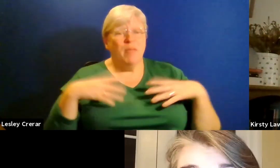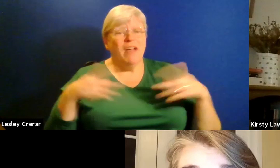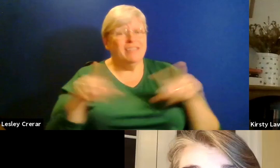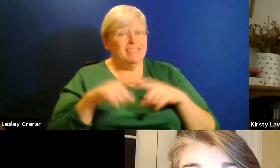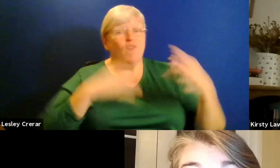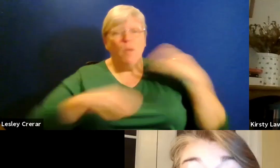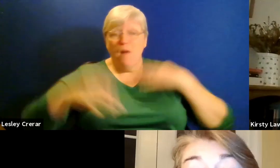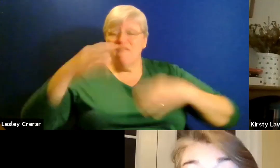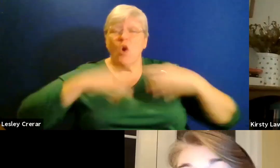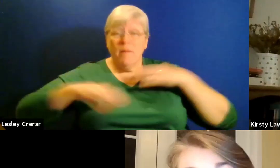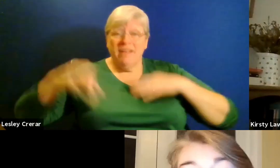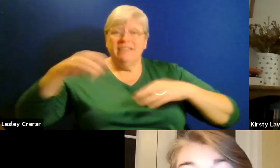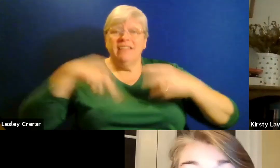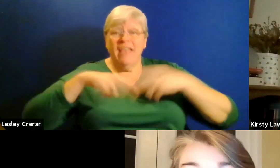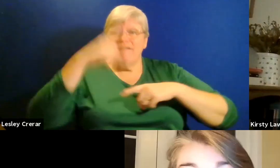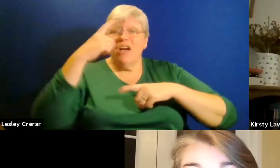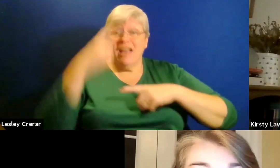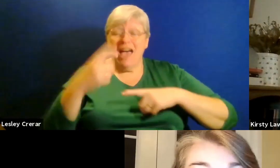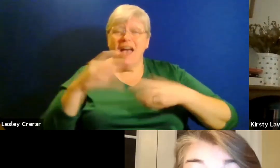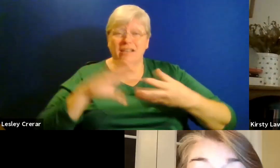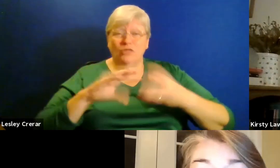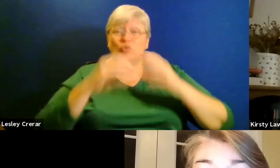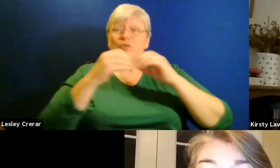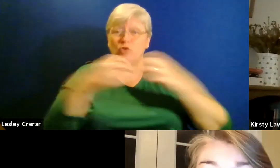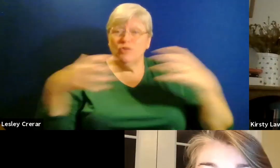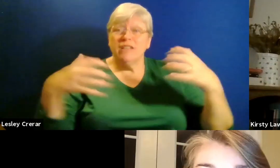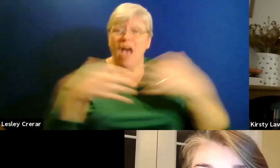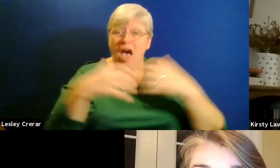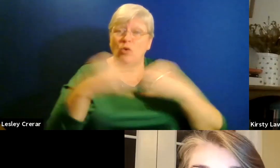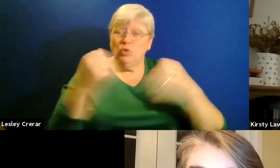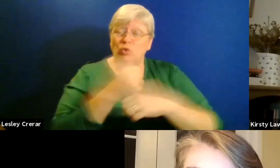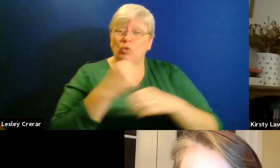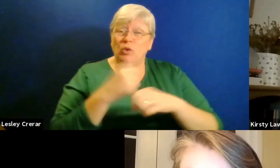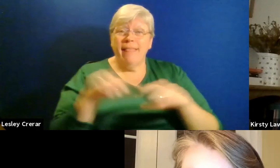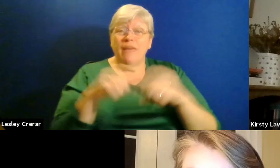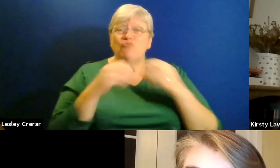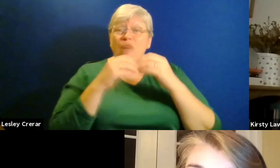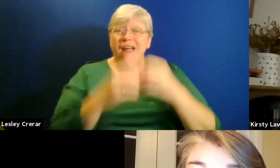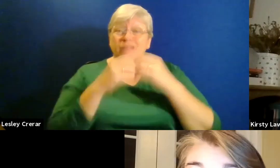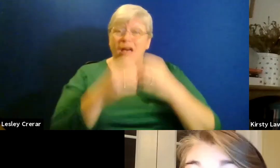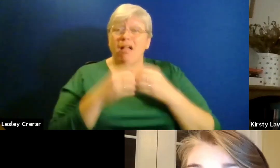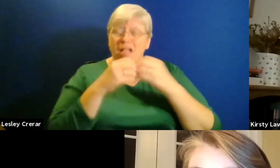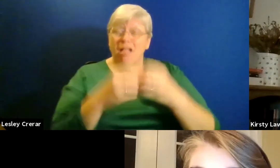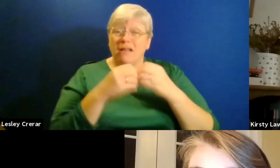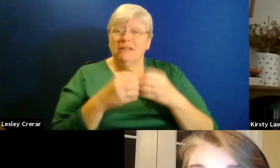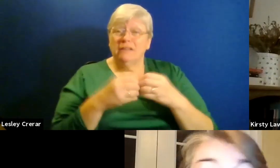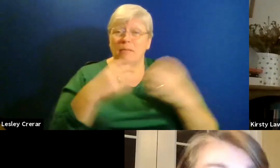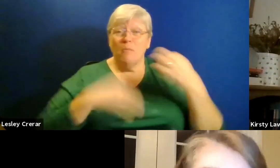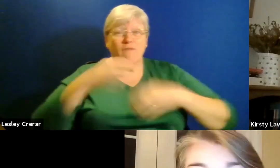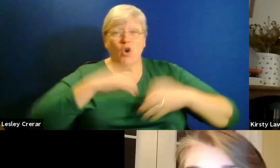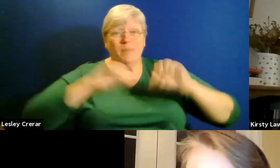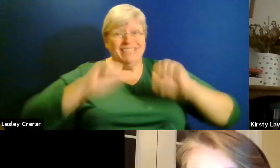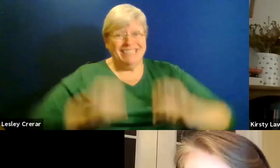performance. And if you can, reproduce how you'll be doing your performance. So if you're if you're going to be performing sitting down,